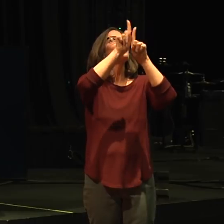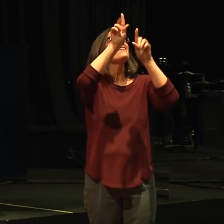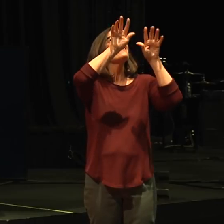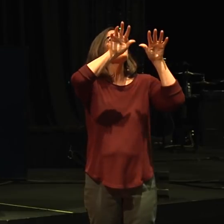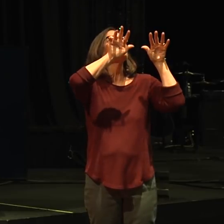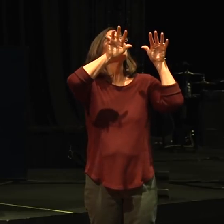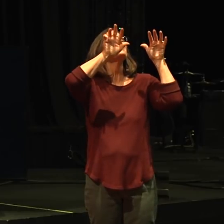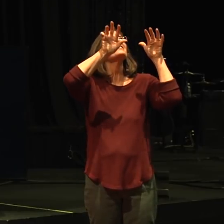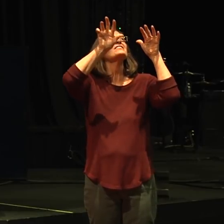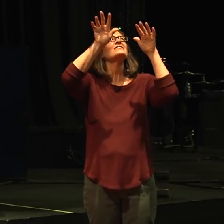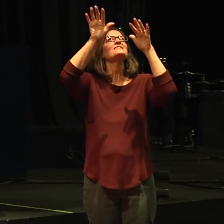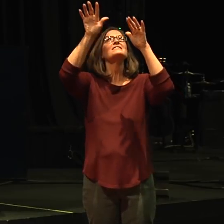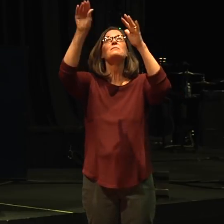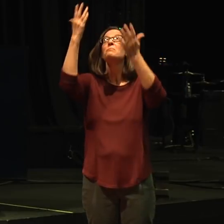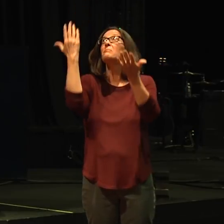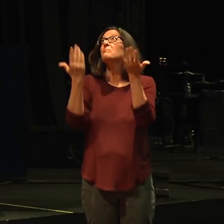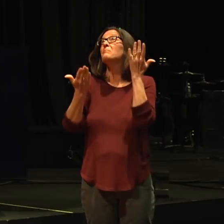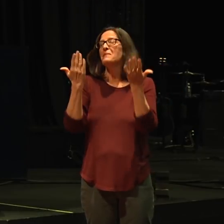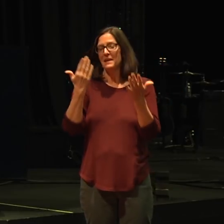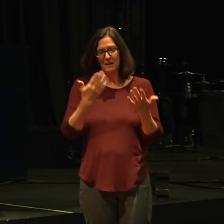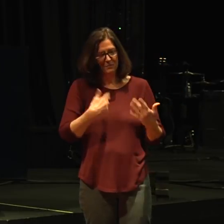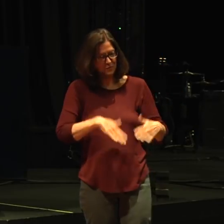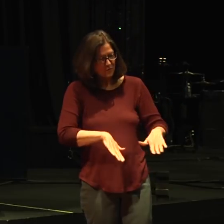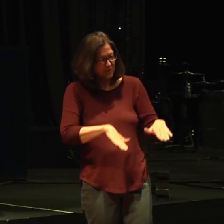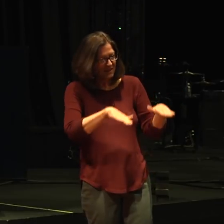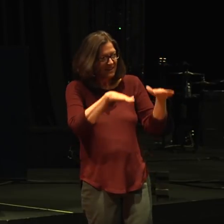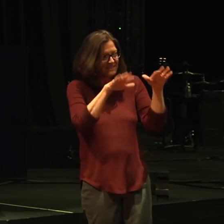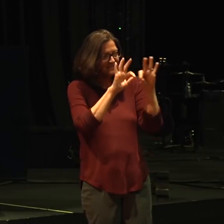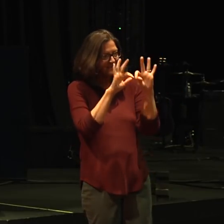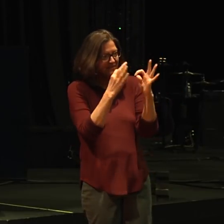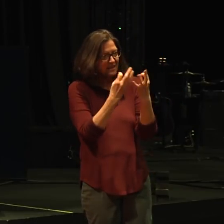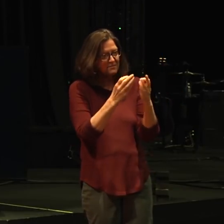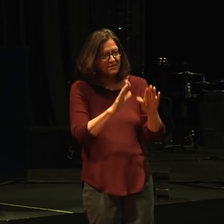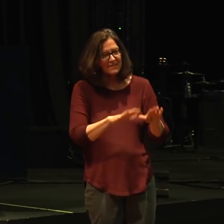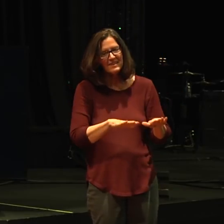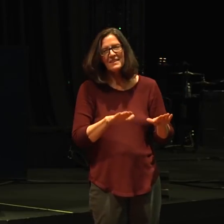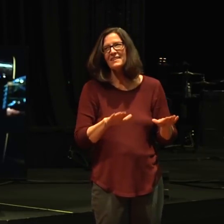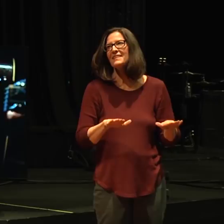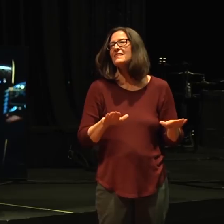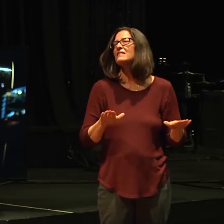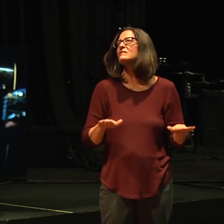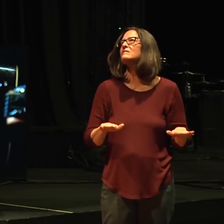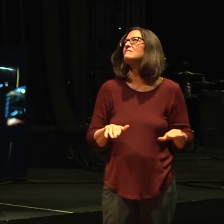maybe raise a family.